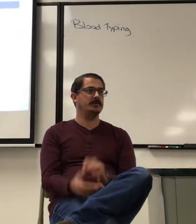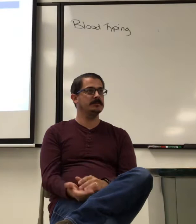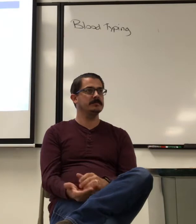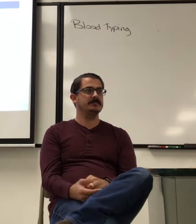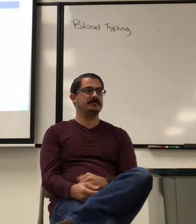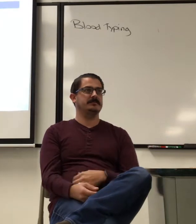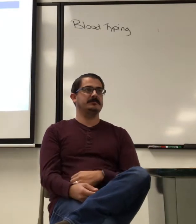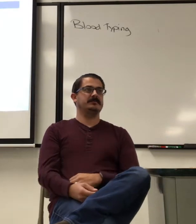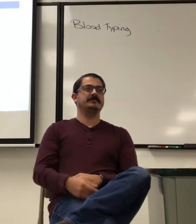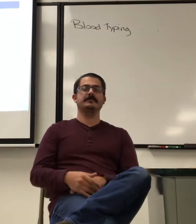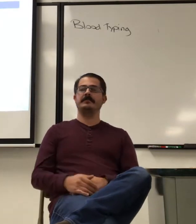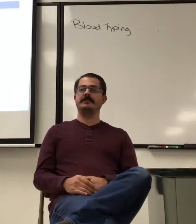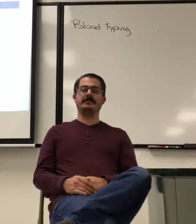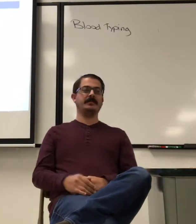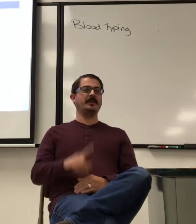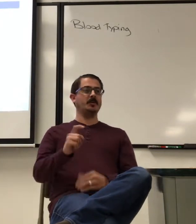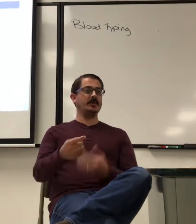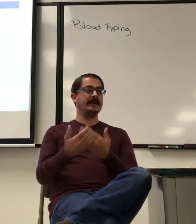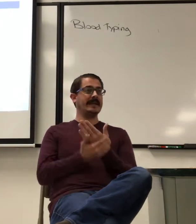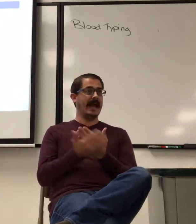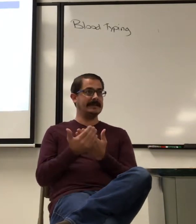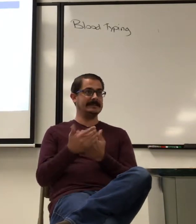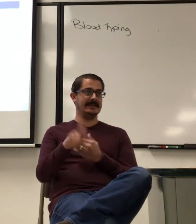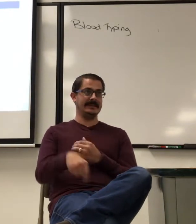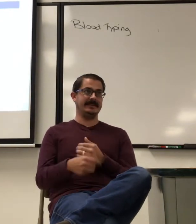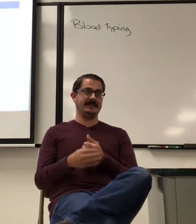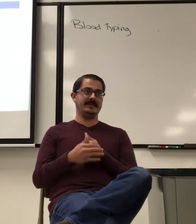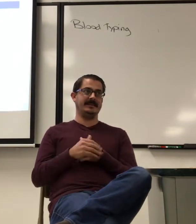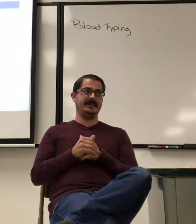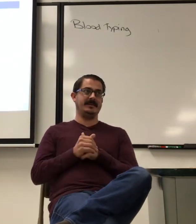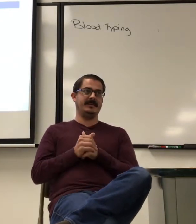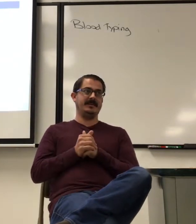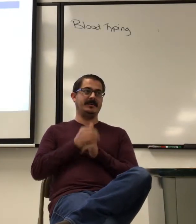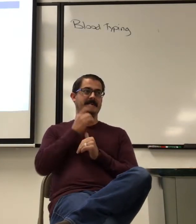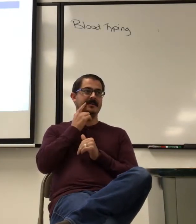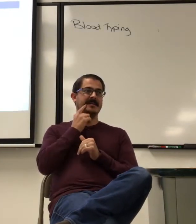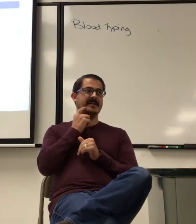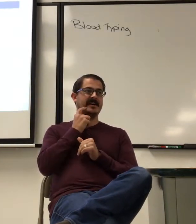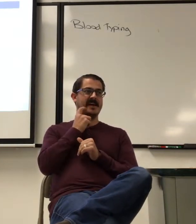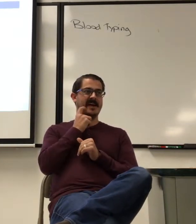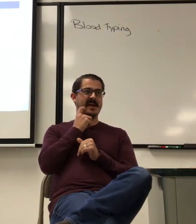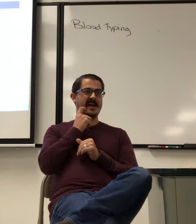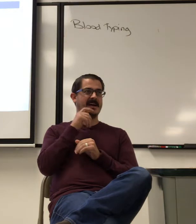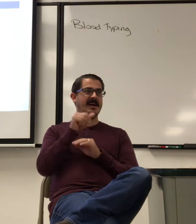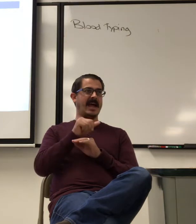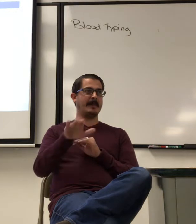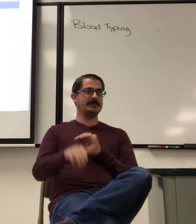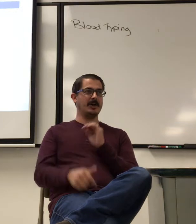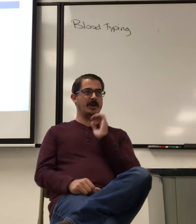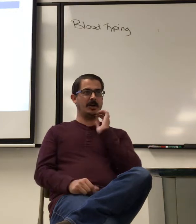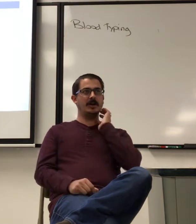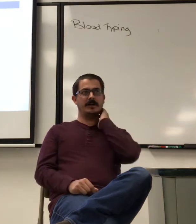When they first attempted this, they observed sometimes immediate or delayed agglutination.